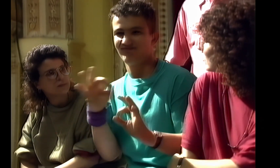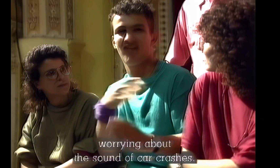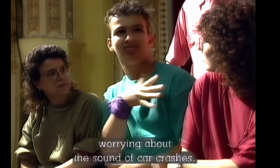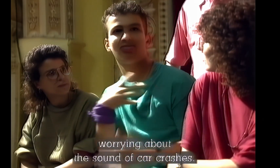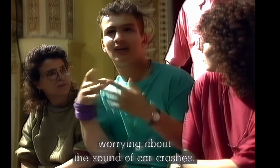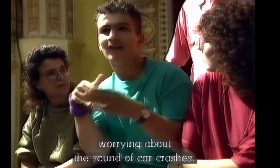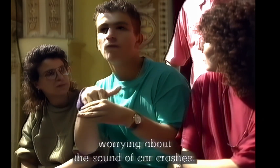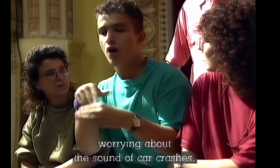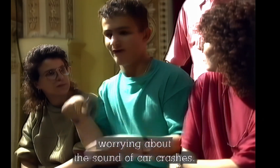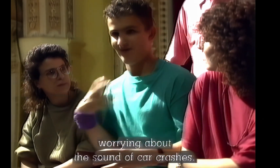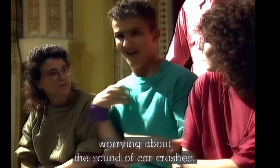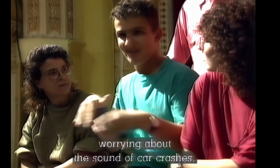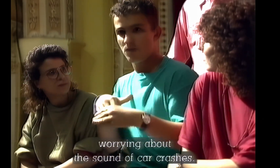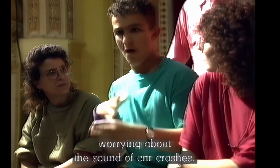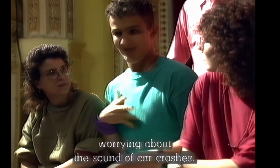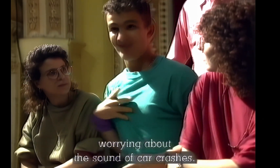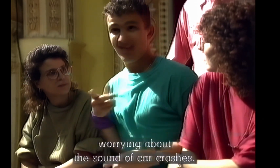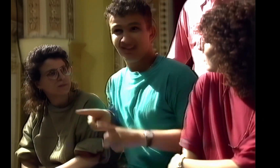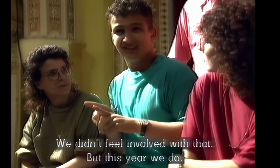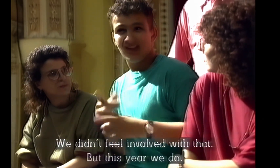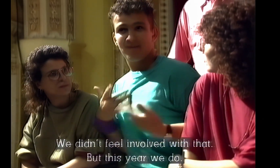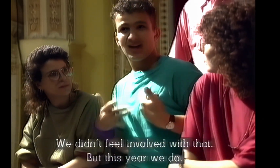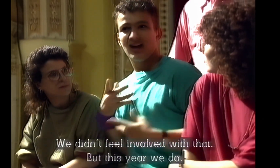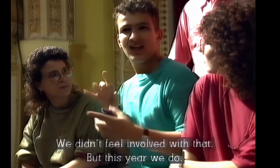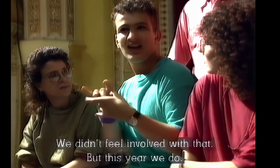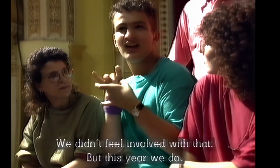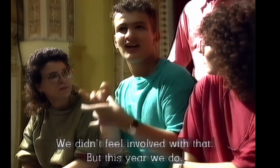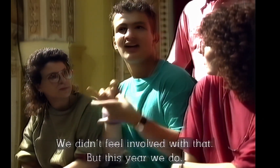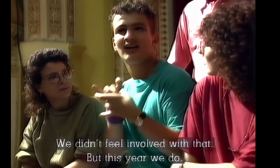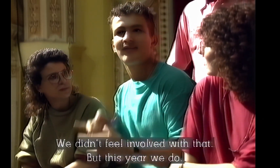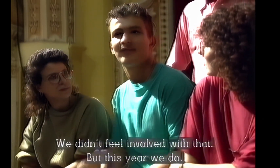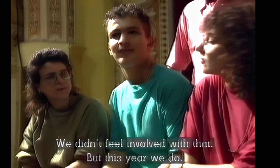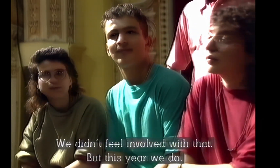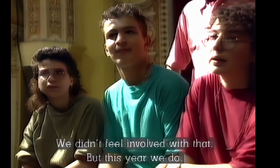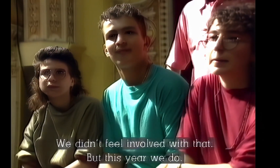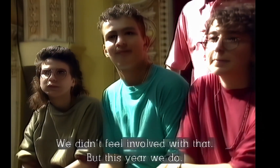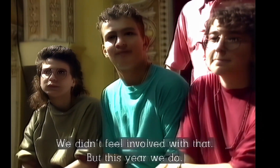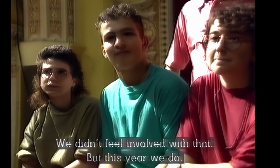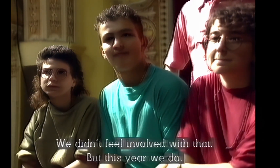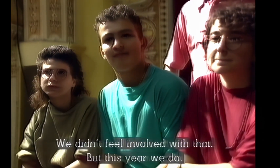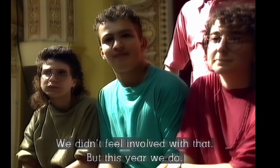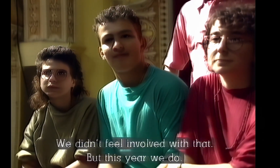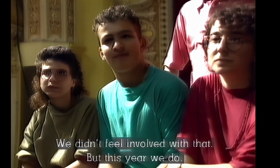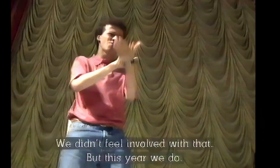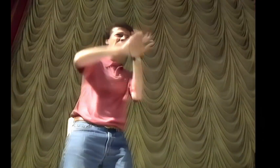sound of car crashes, and we couldn't really feel involved with that. This year we do. I need that feeling.